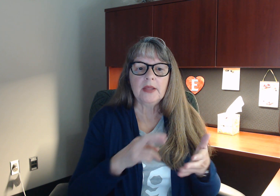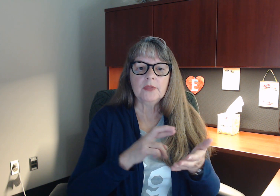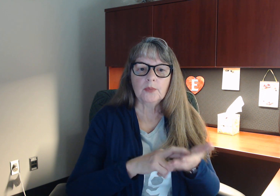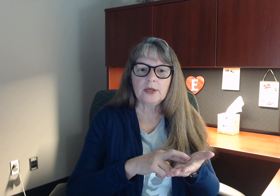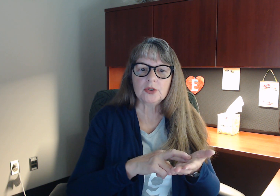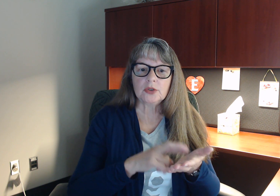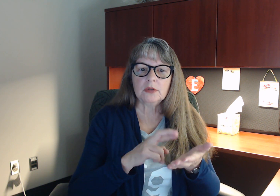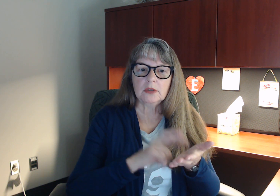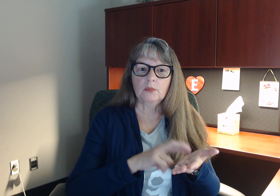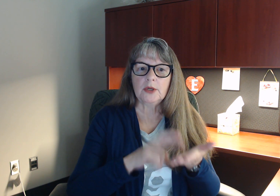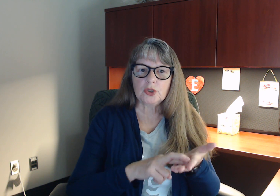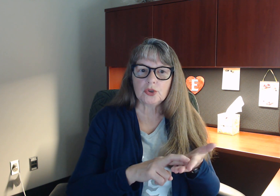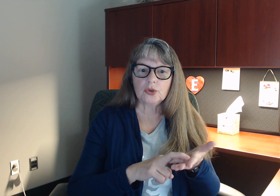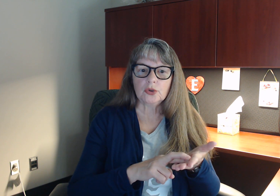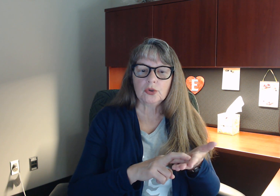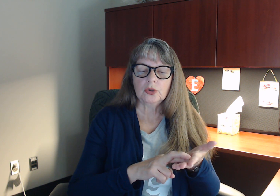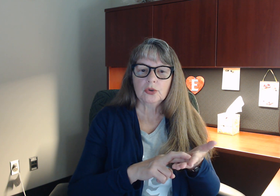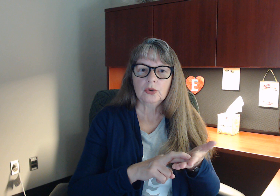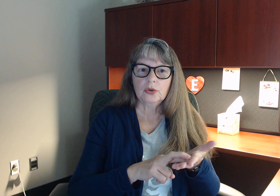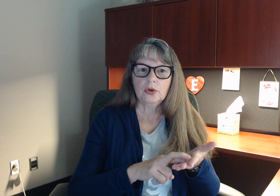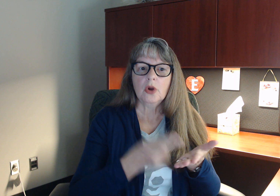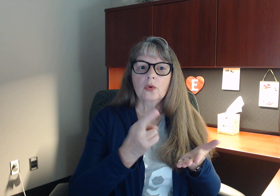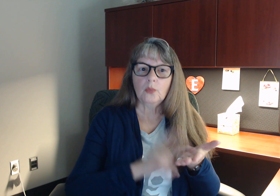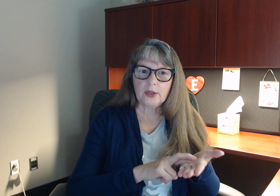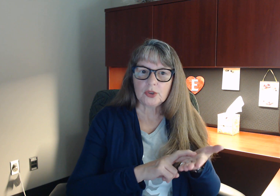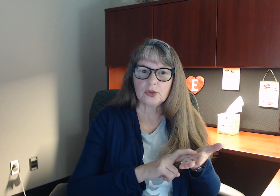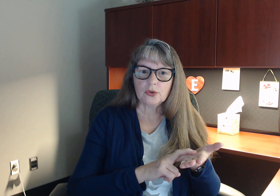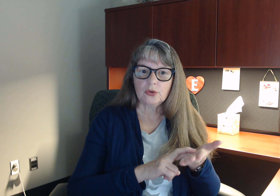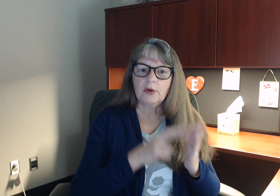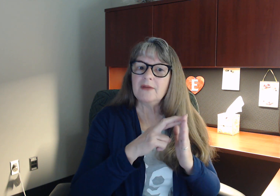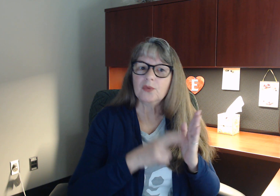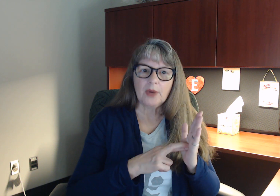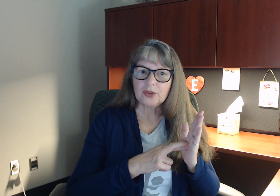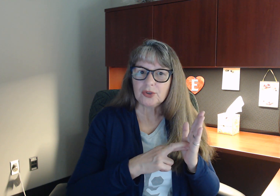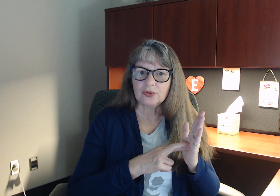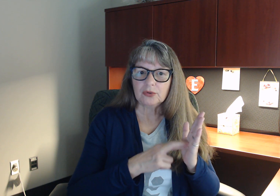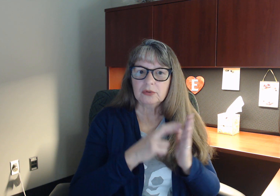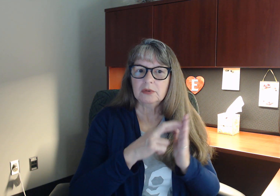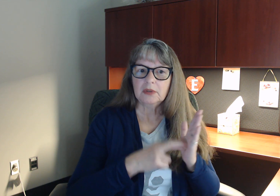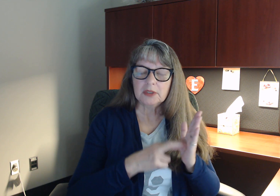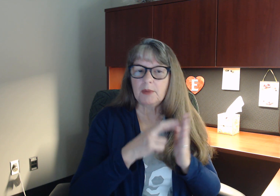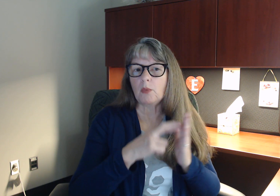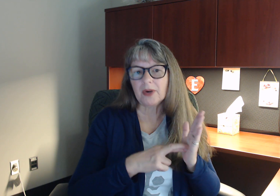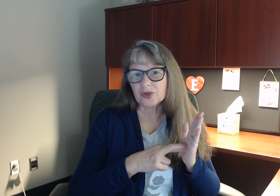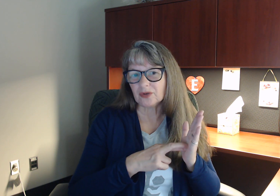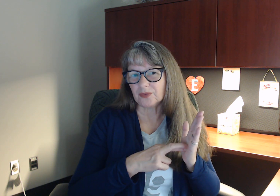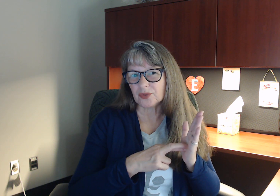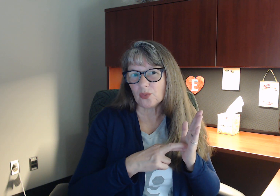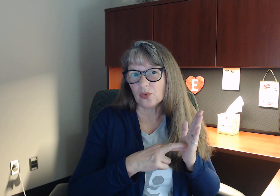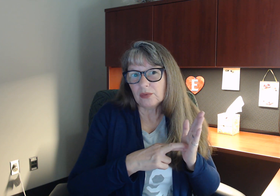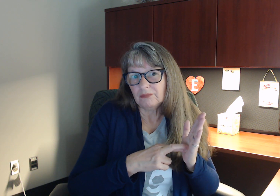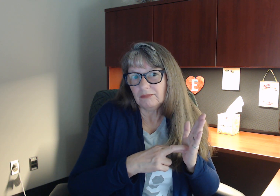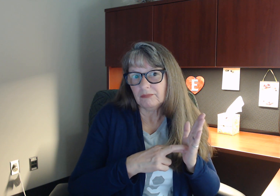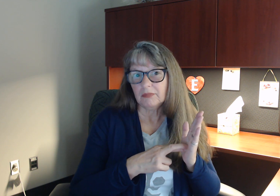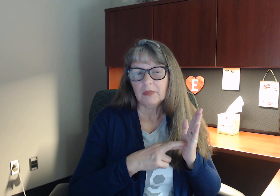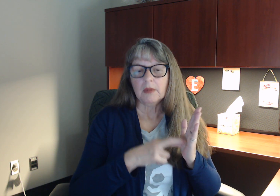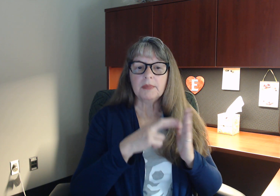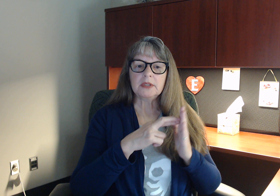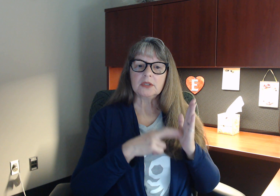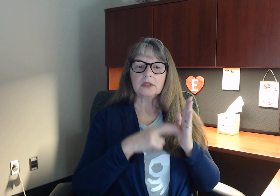the register, or even register, because people register for school. But this is also